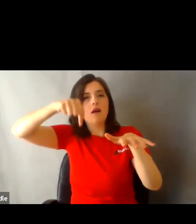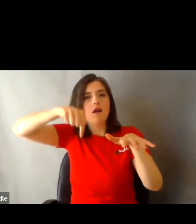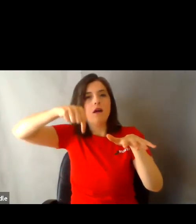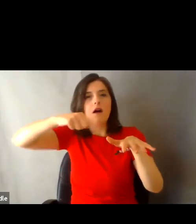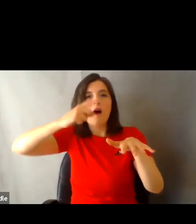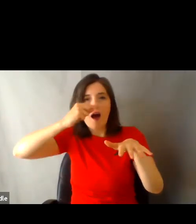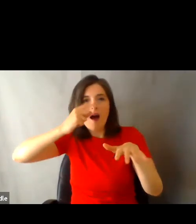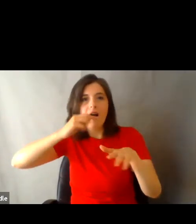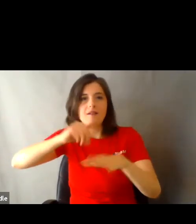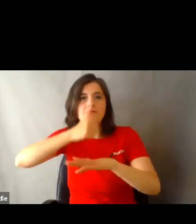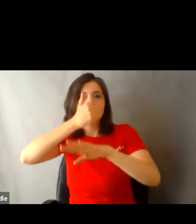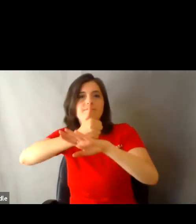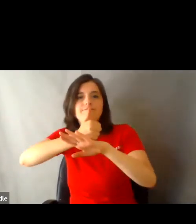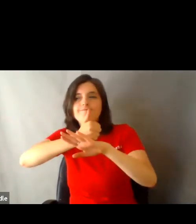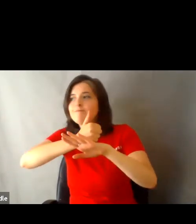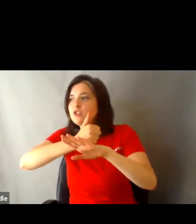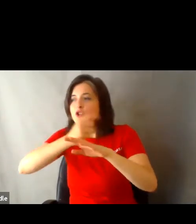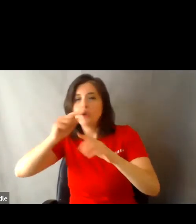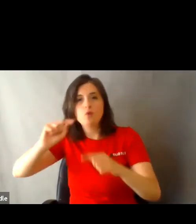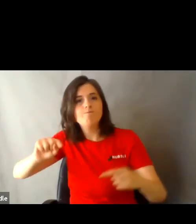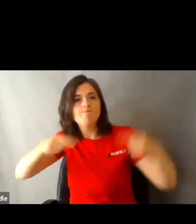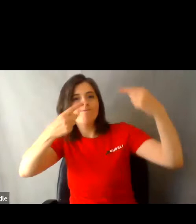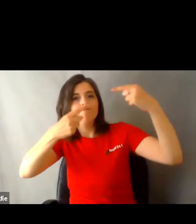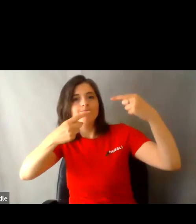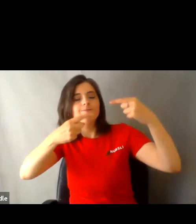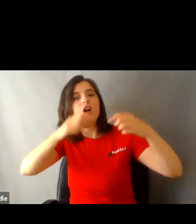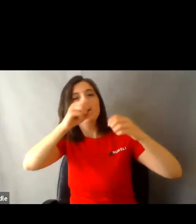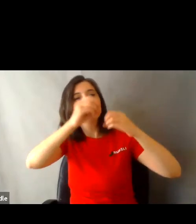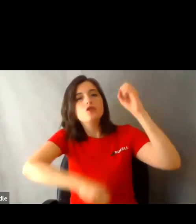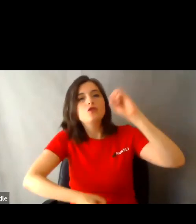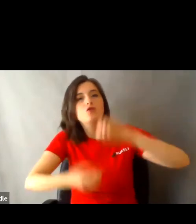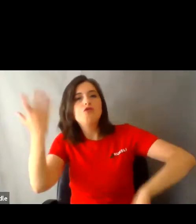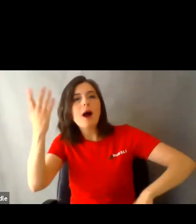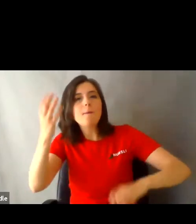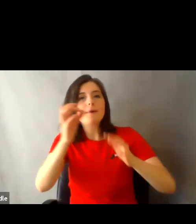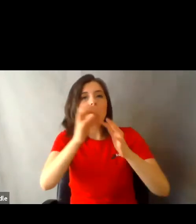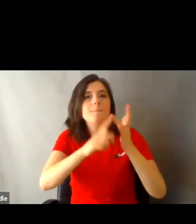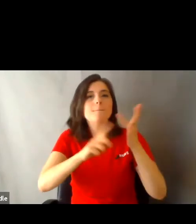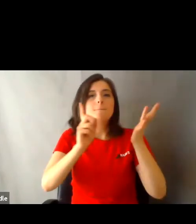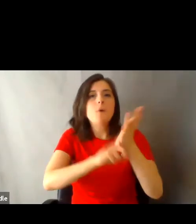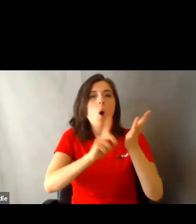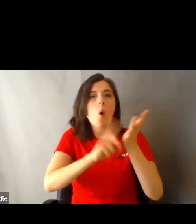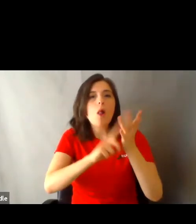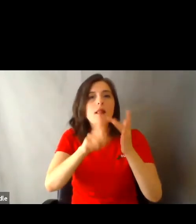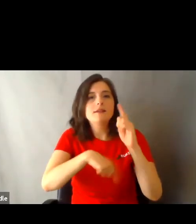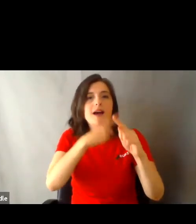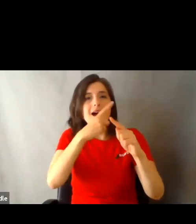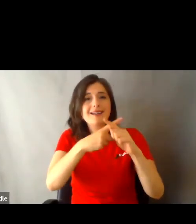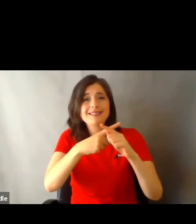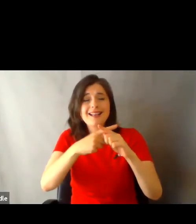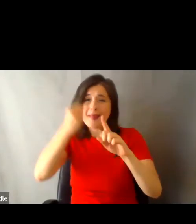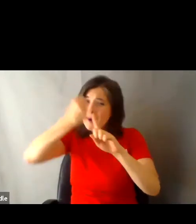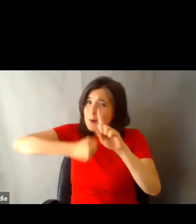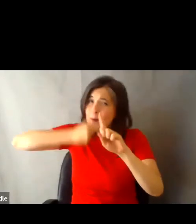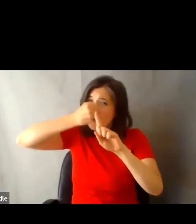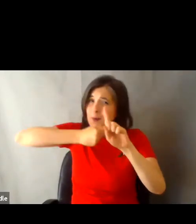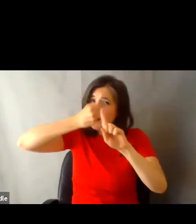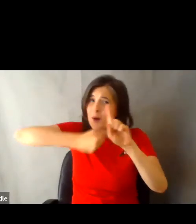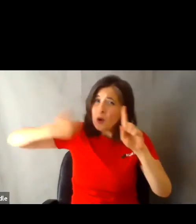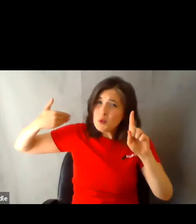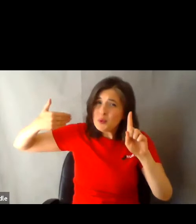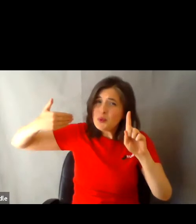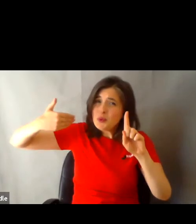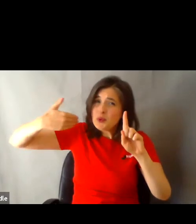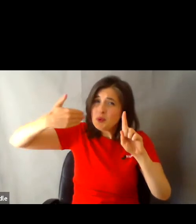had a movement to scrap the poll tax. And it was a long campaign, but eventually it was